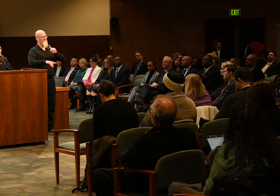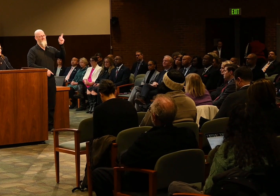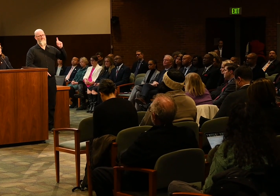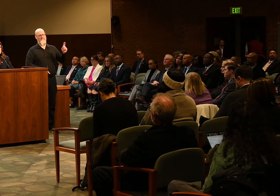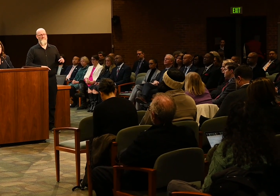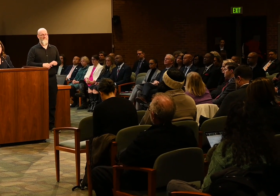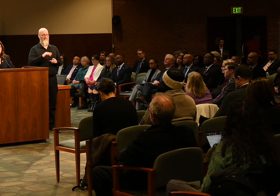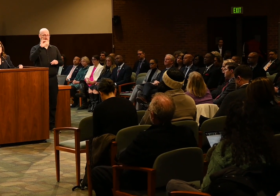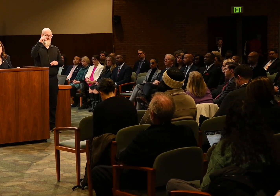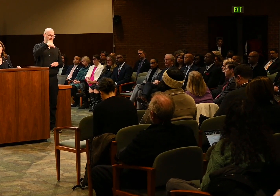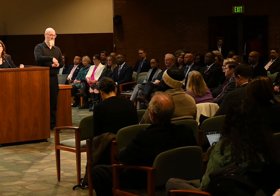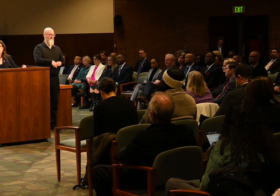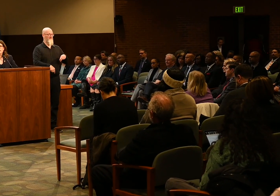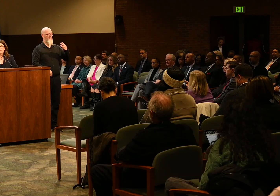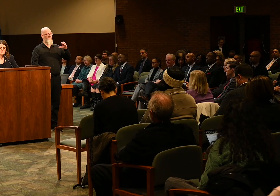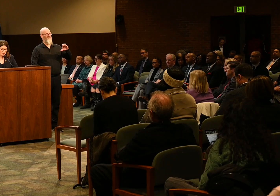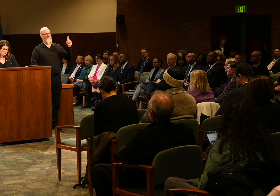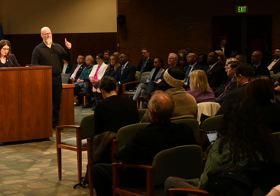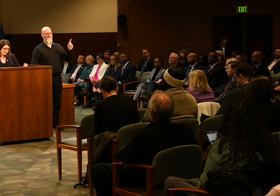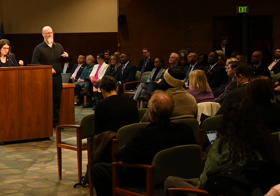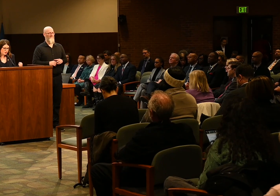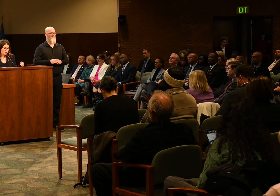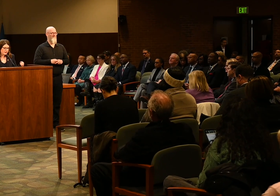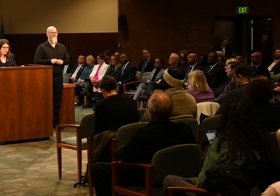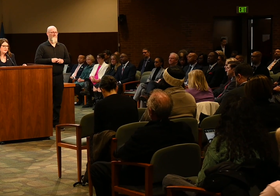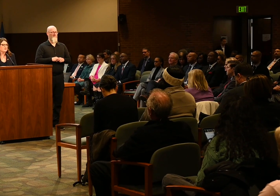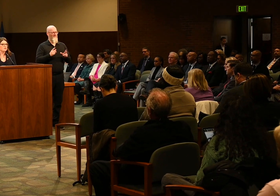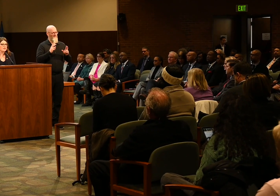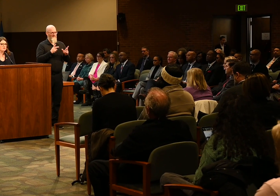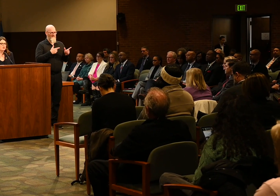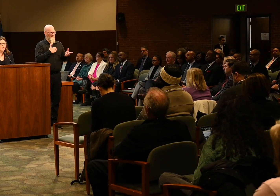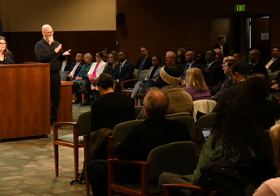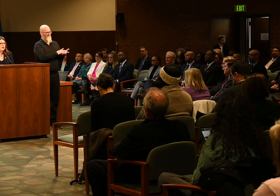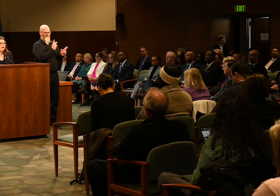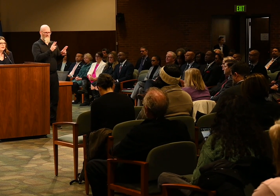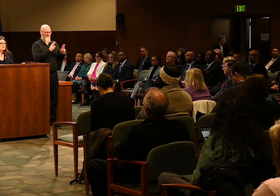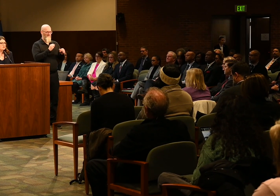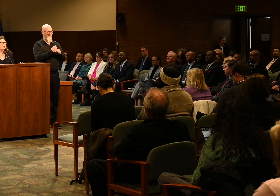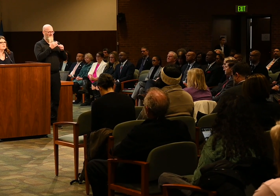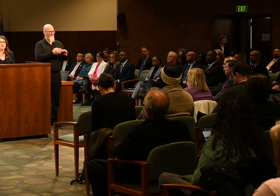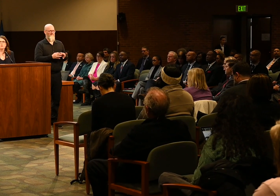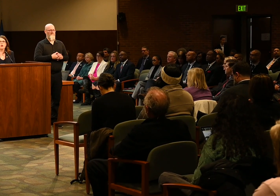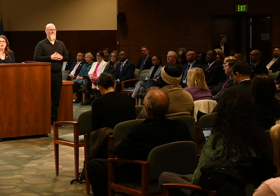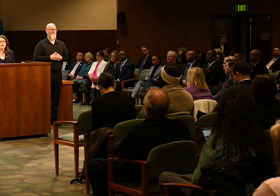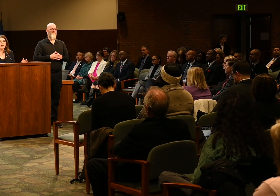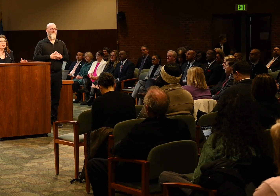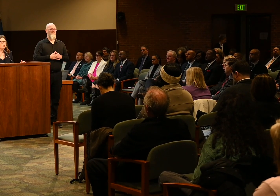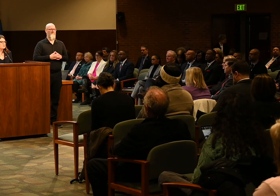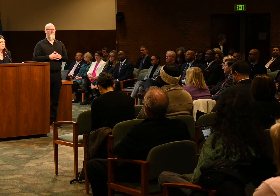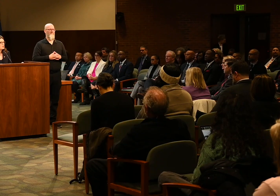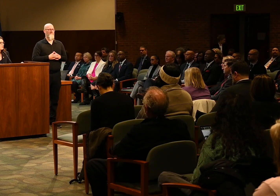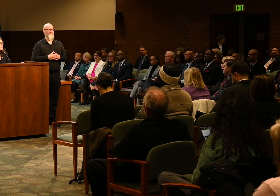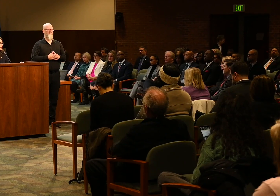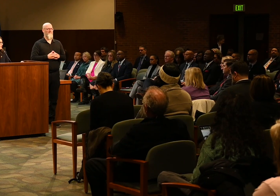over the years. And now when we have this local challenge, our county council has stood up. And I just want to tell you all, I